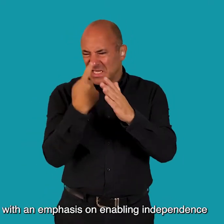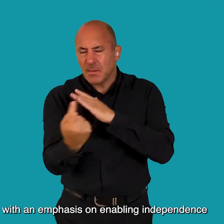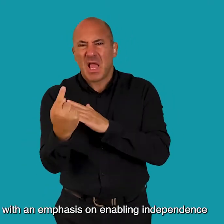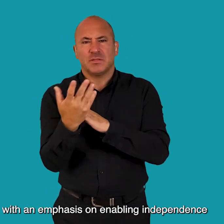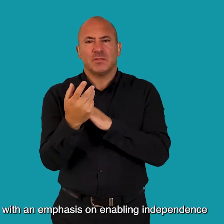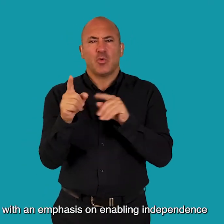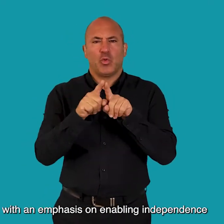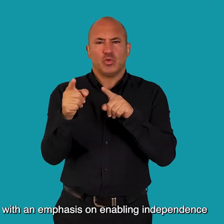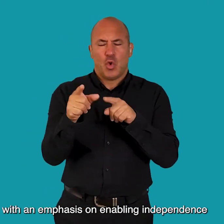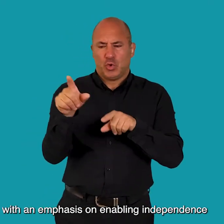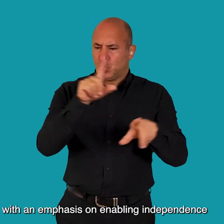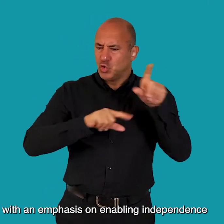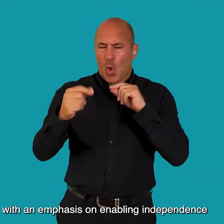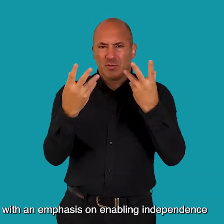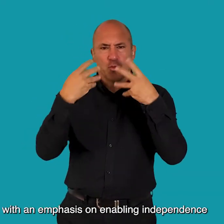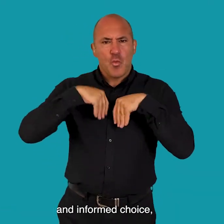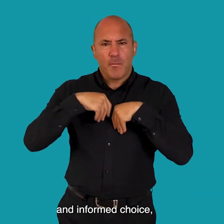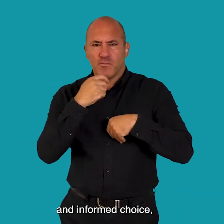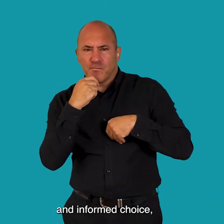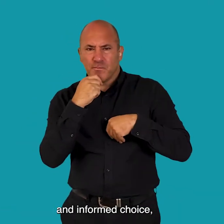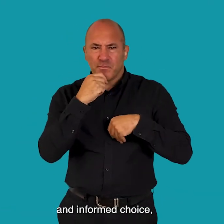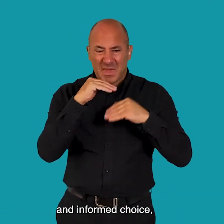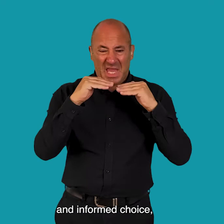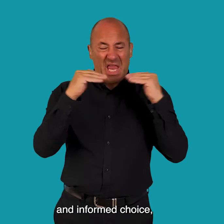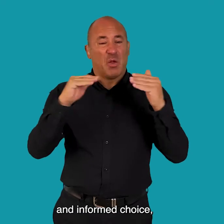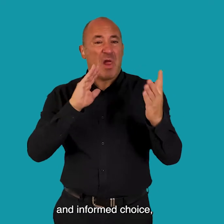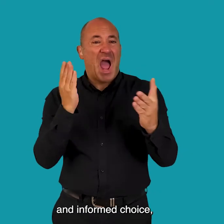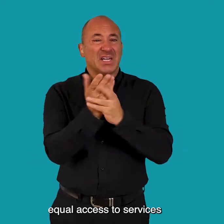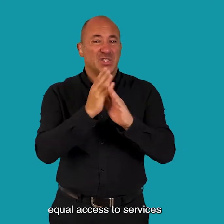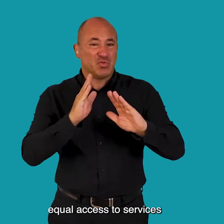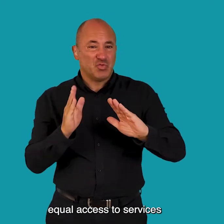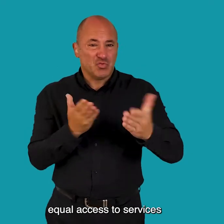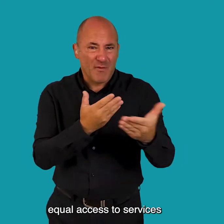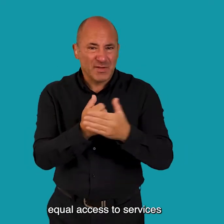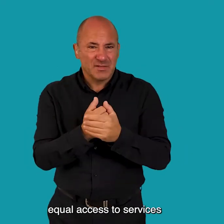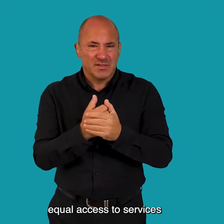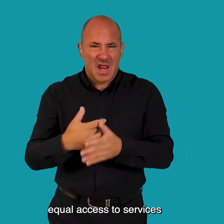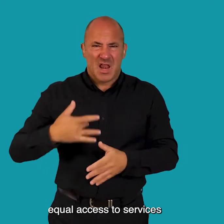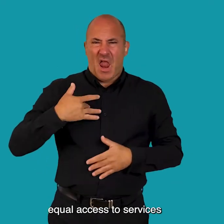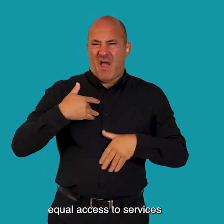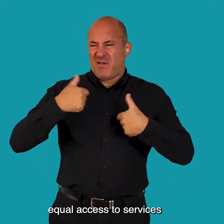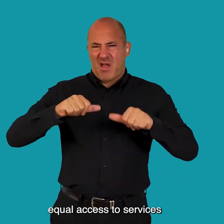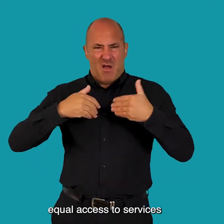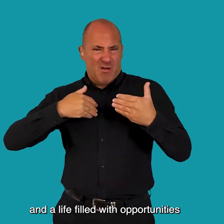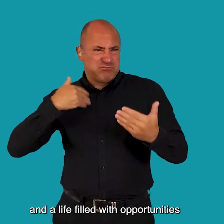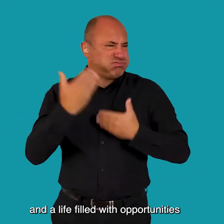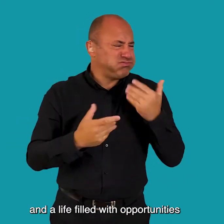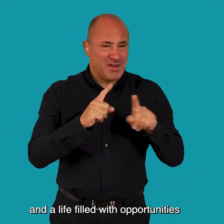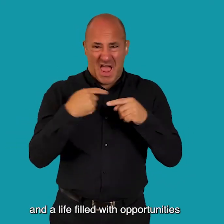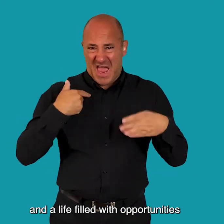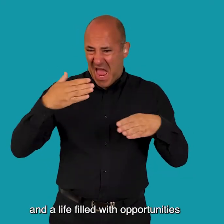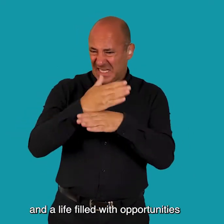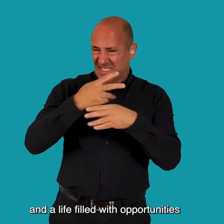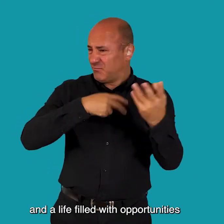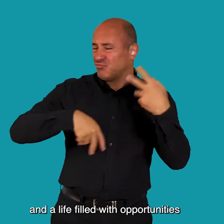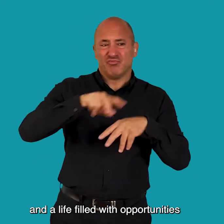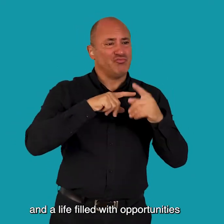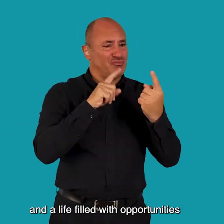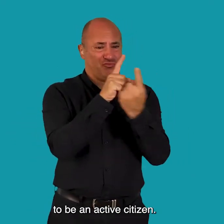emphasis on enabling independence and informed choice, equal access to services, and a life filled with opportunities to